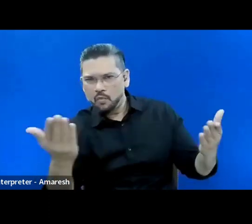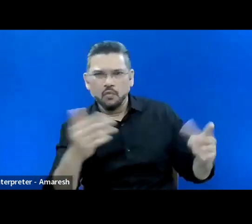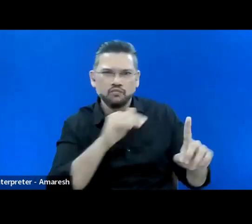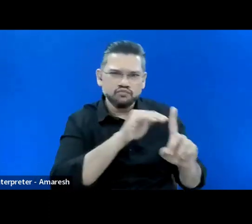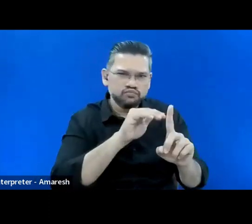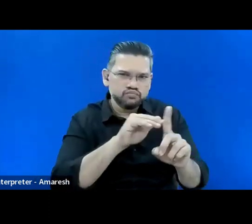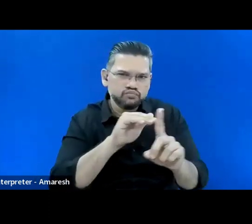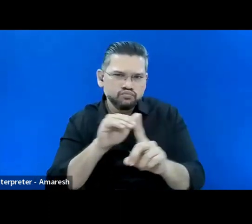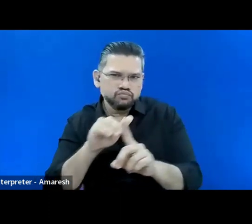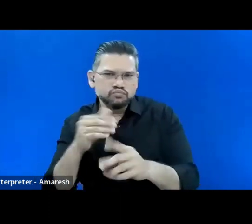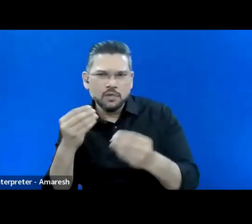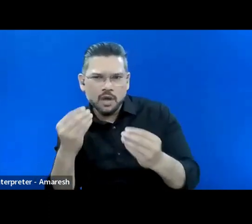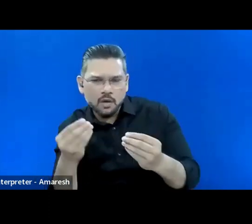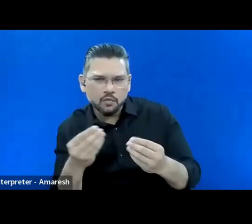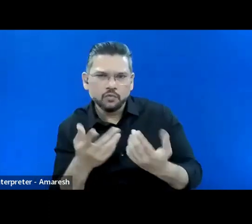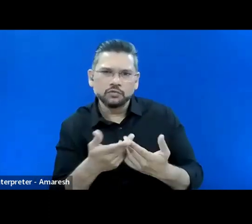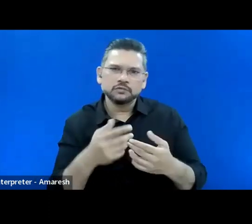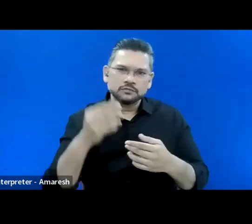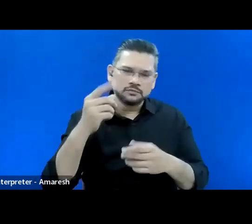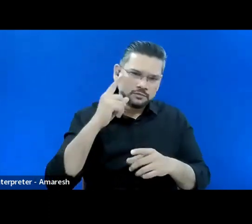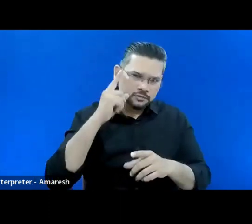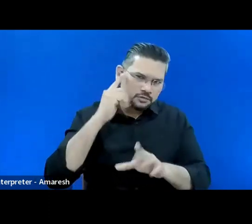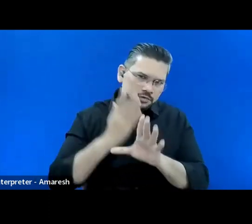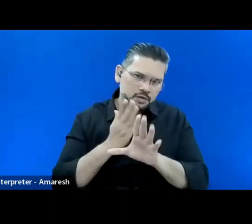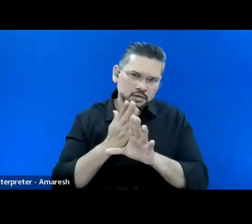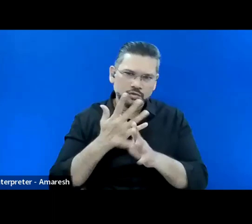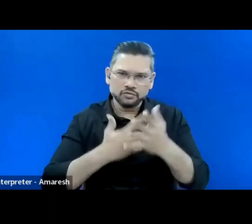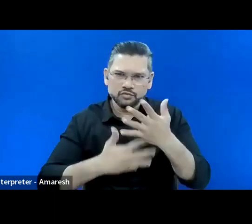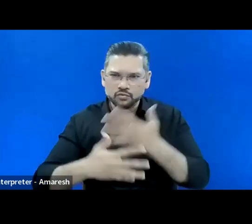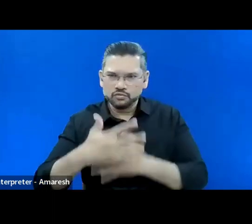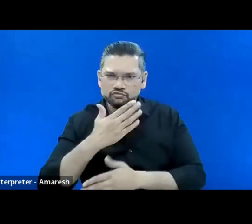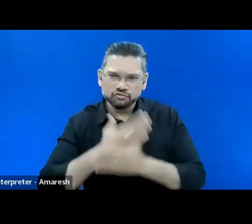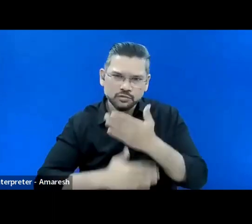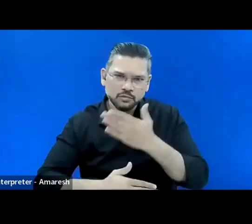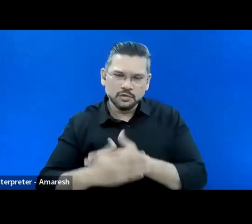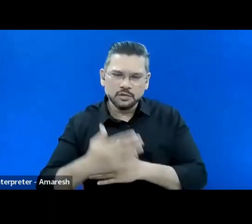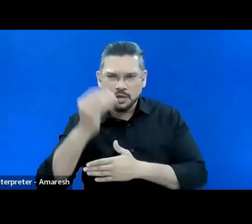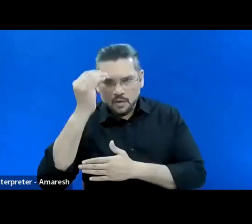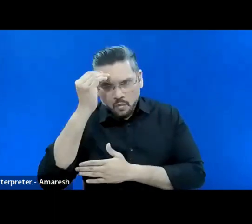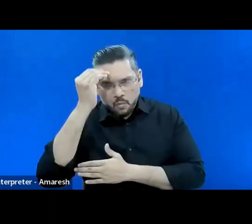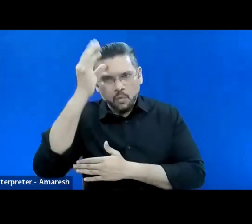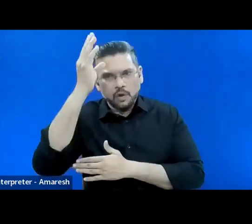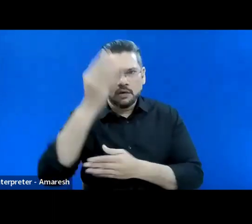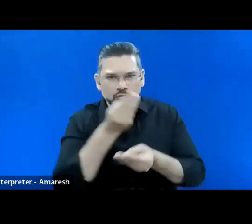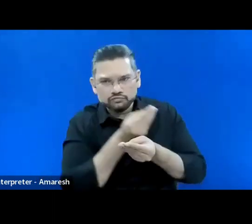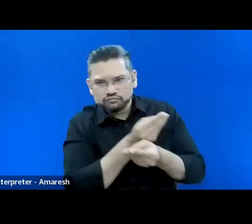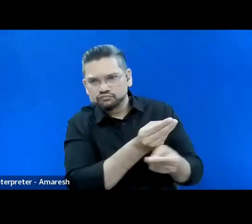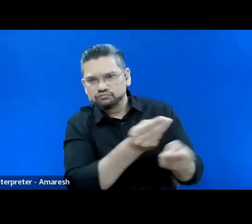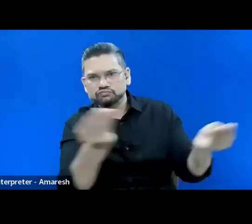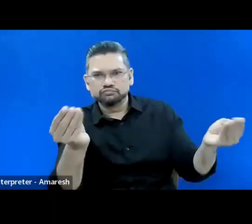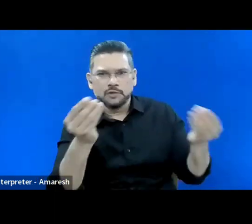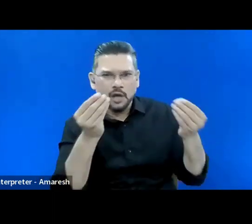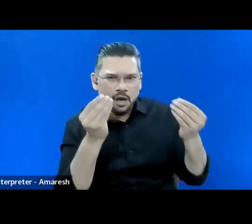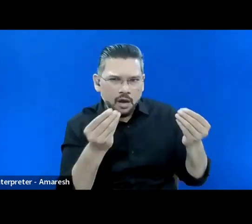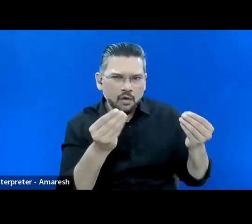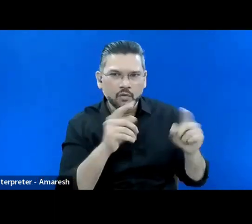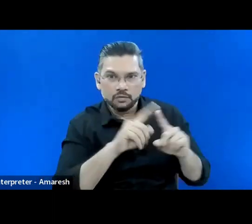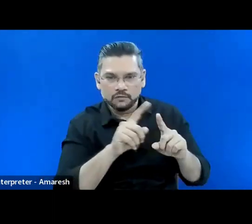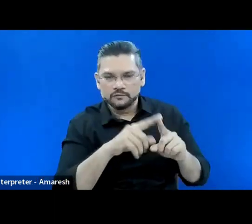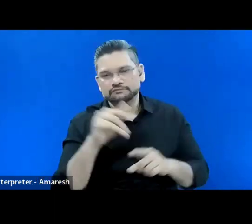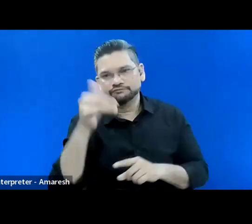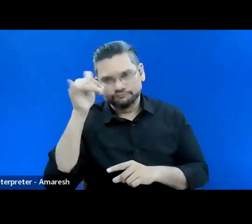raising awareness about psychosocial disability in the community and working with different stakeholders.